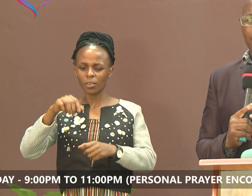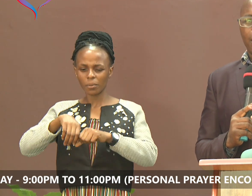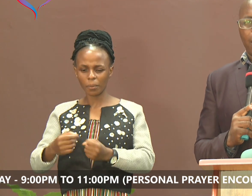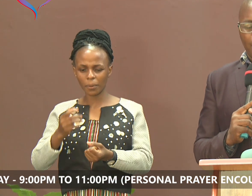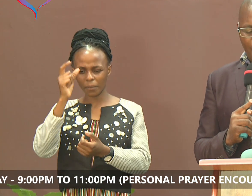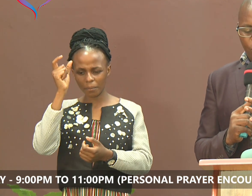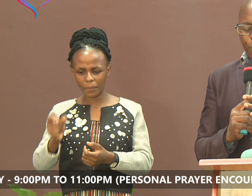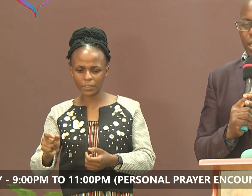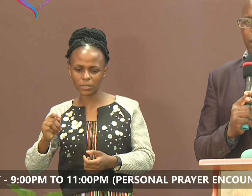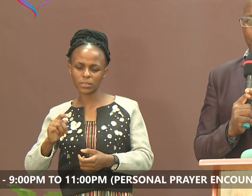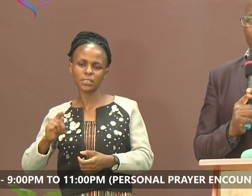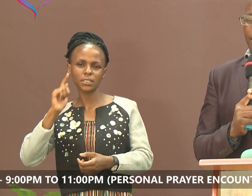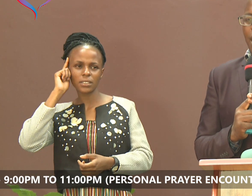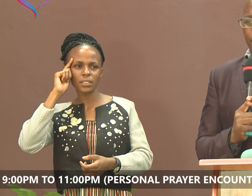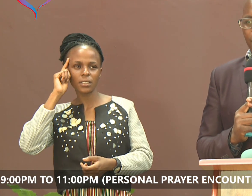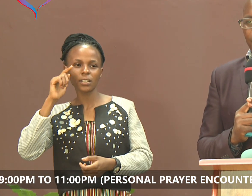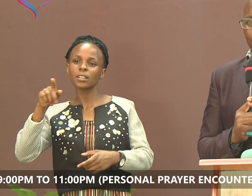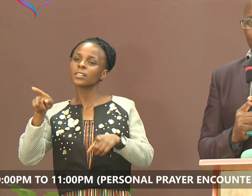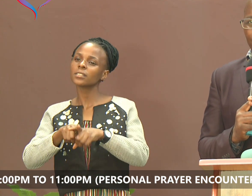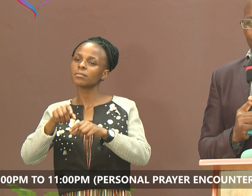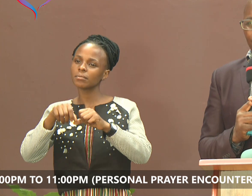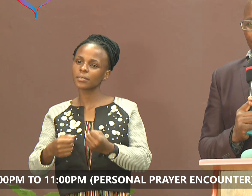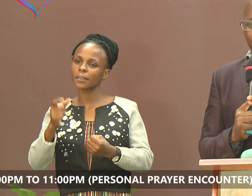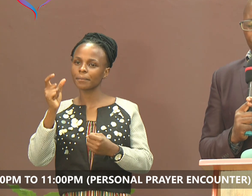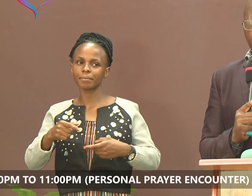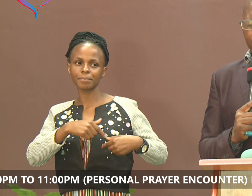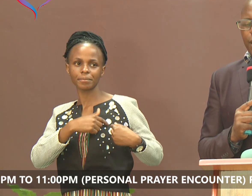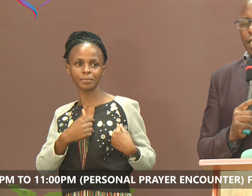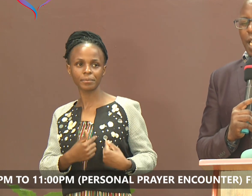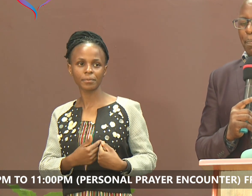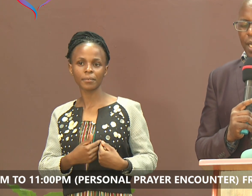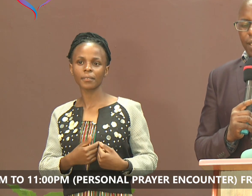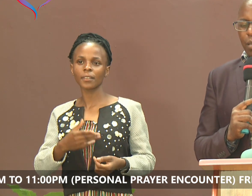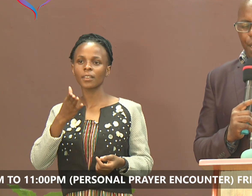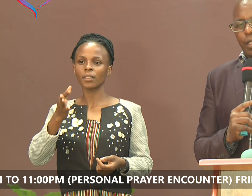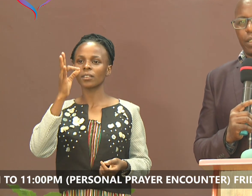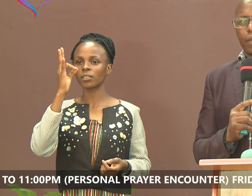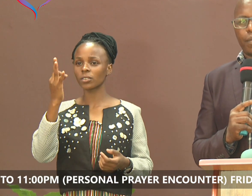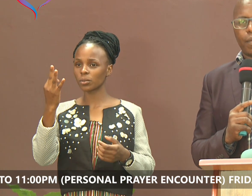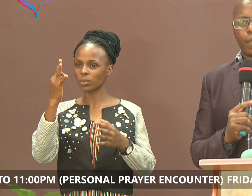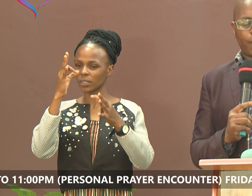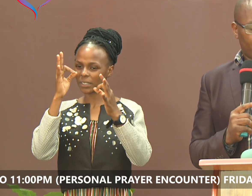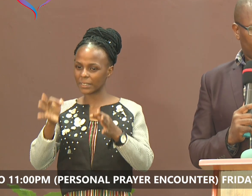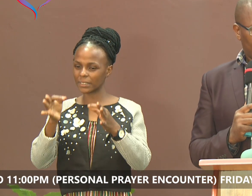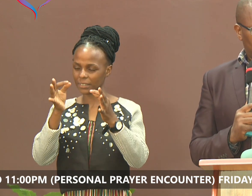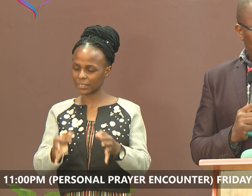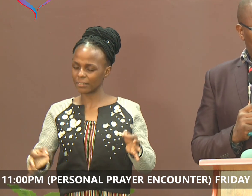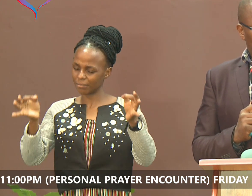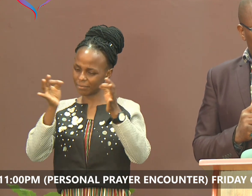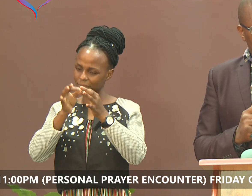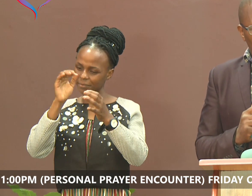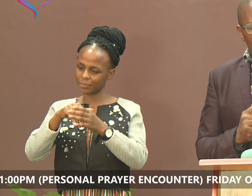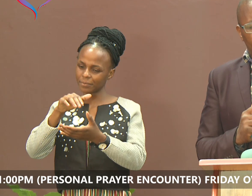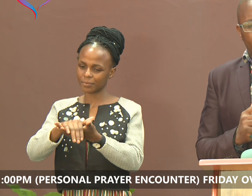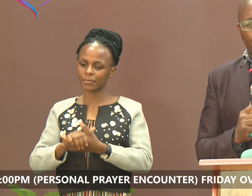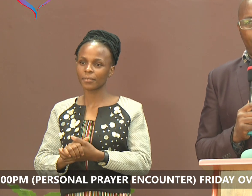emotions. Ogenda kukosa, and you're breaking someone's heart. Ogenda kukosa omutima gw'omuntu. Those three things are pillars in marriage. Ebintu ebyo ebisatu mpaji.